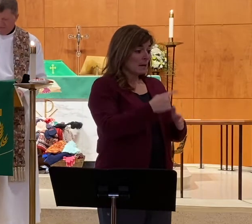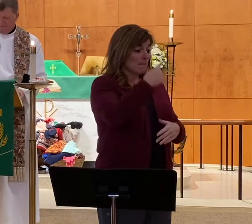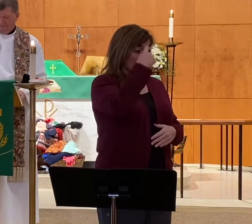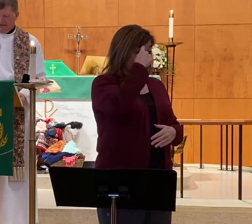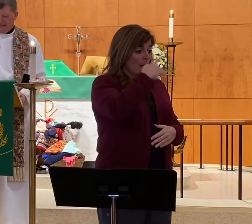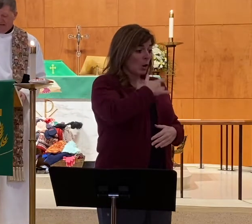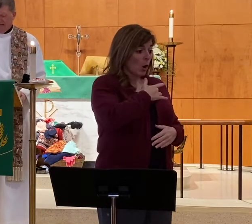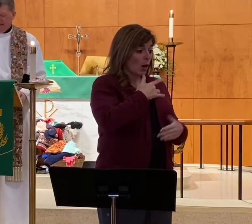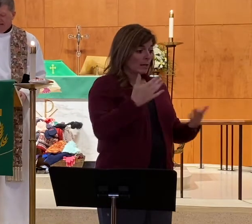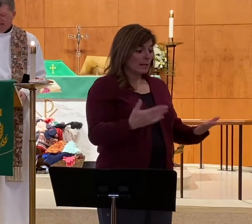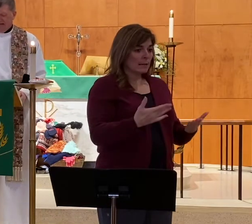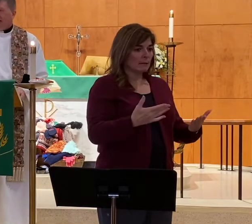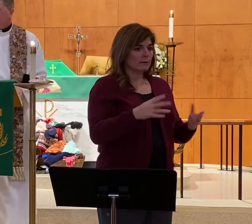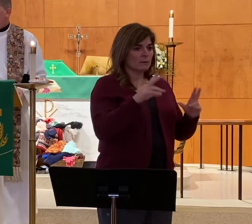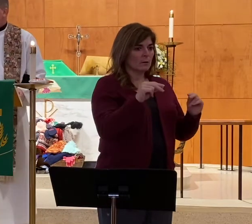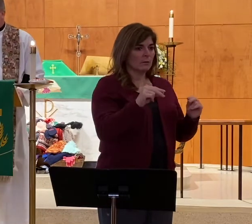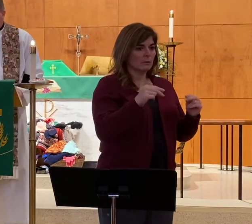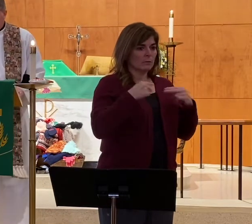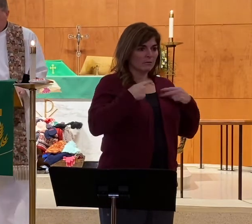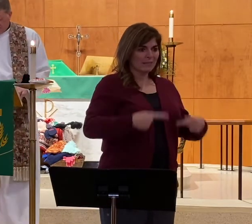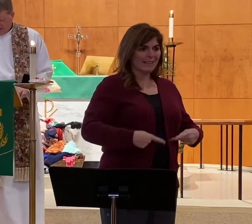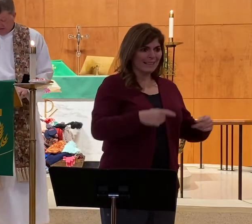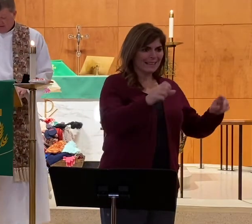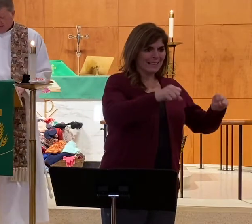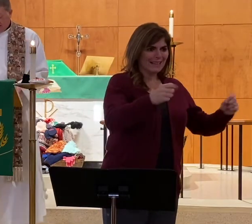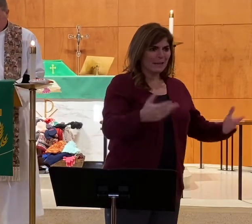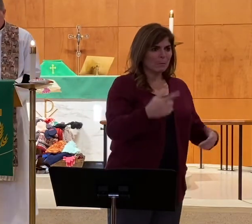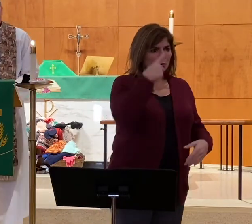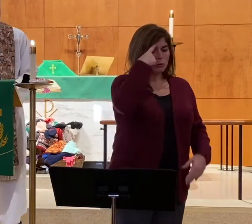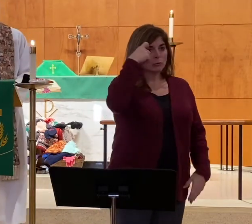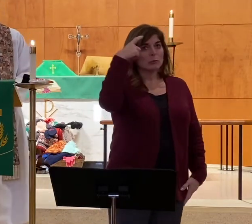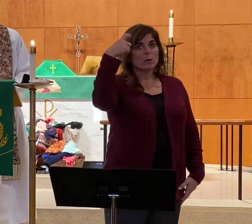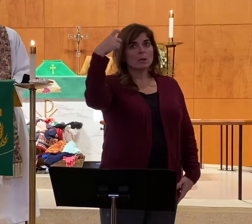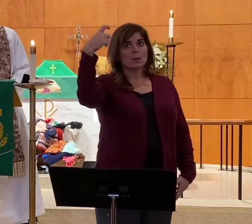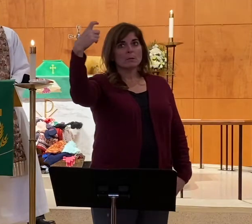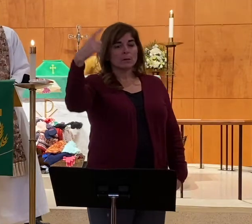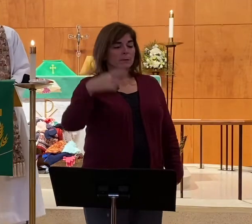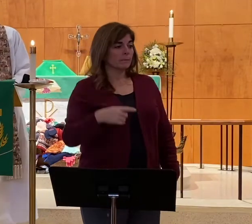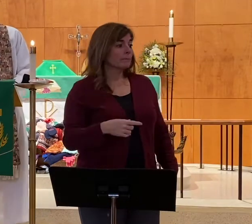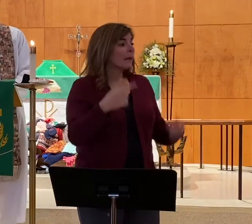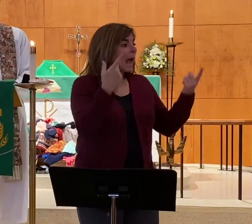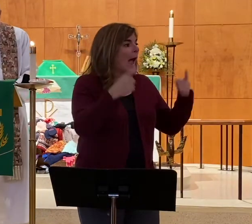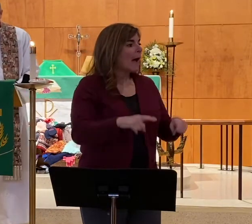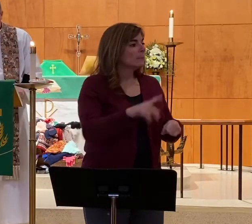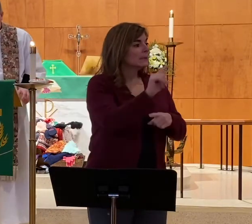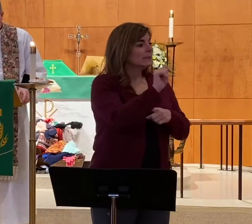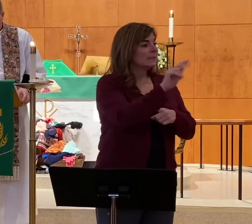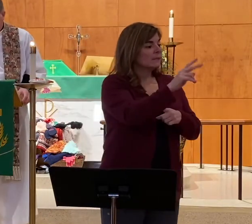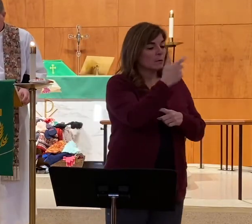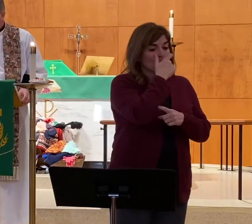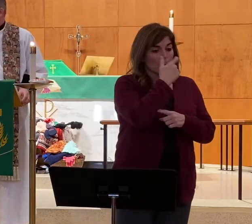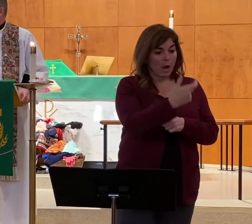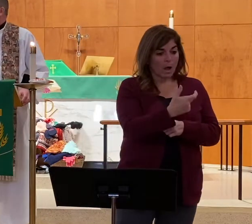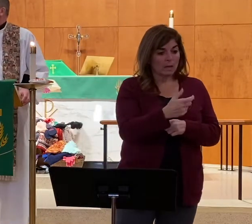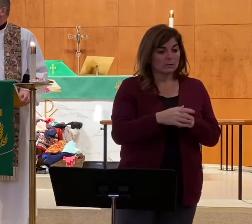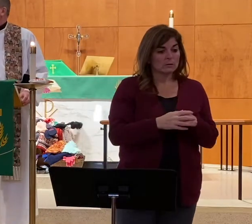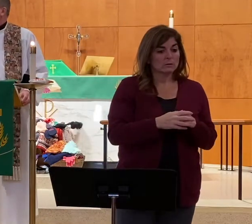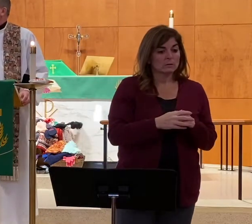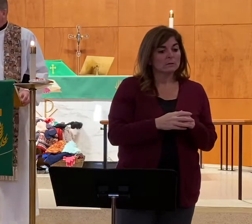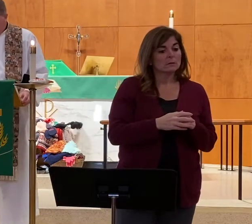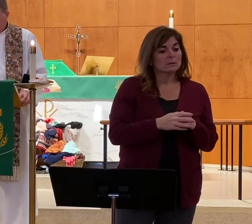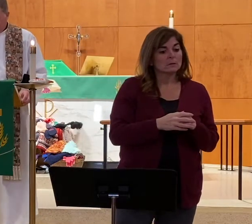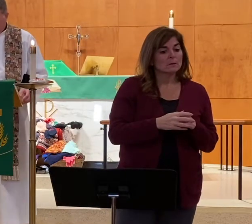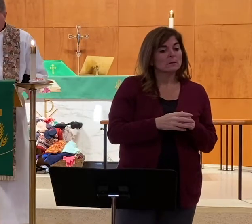there. I unfortunately often demonstrate this when I sit in front of the TV. You may see me sitting there and I